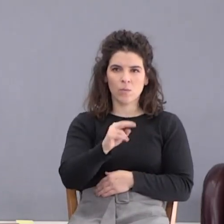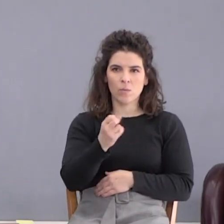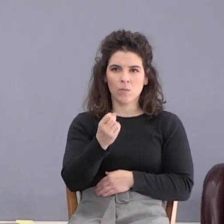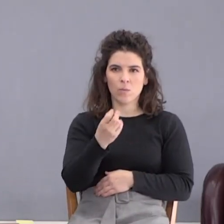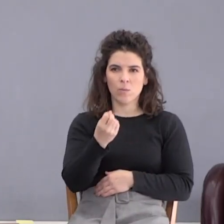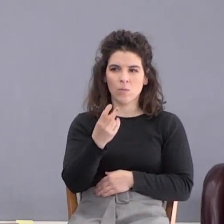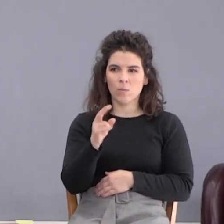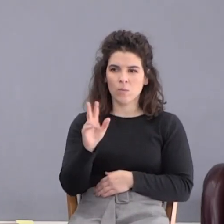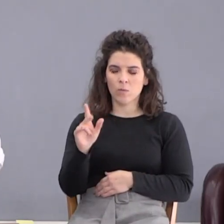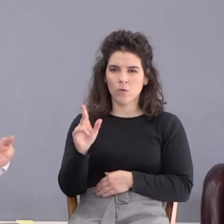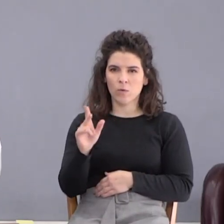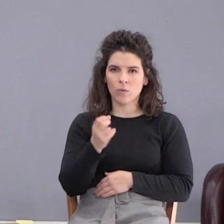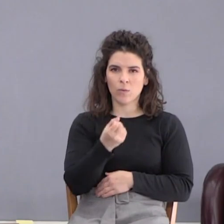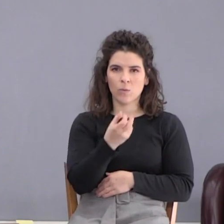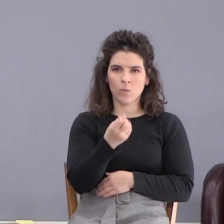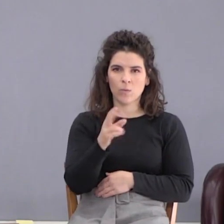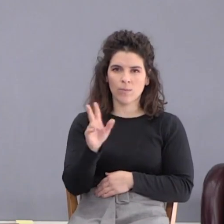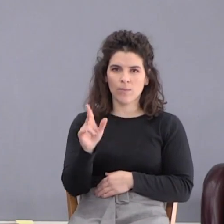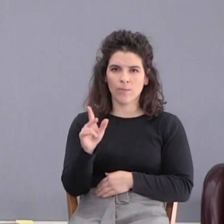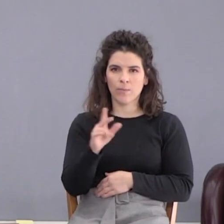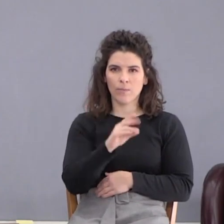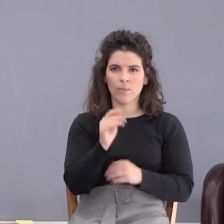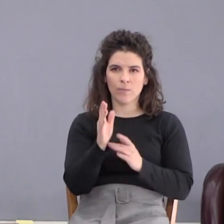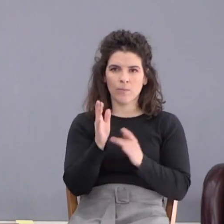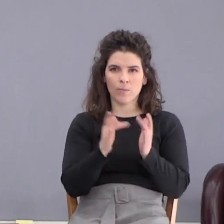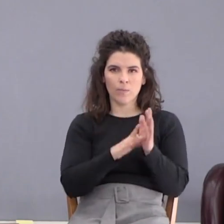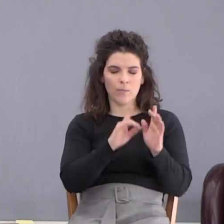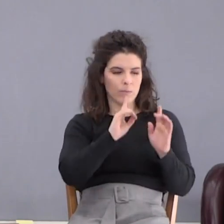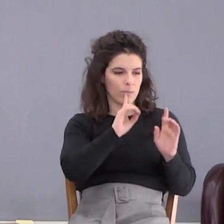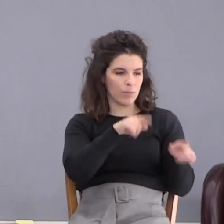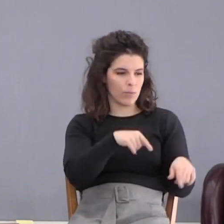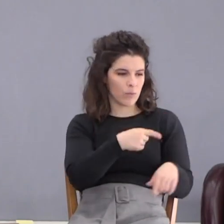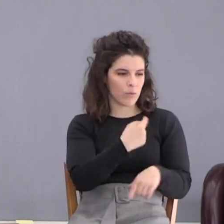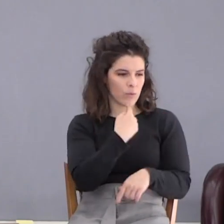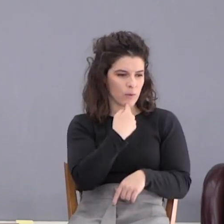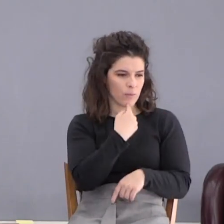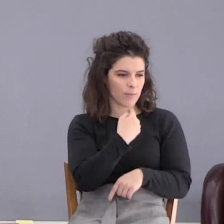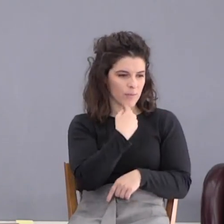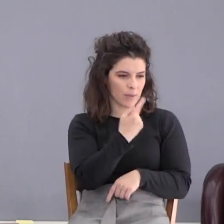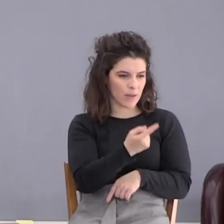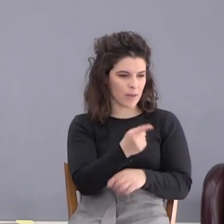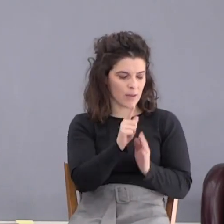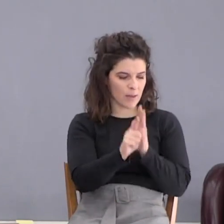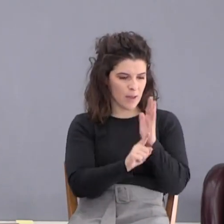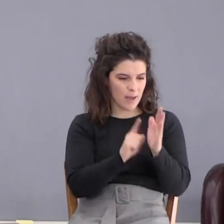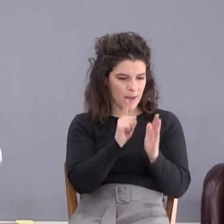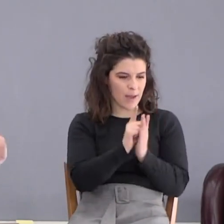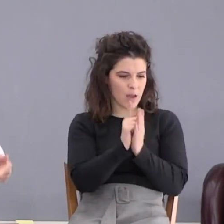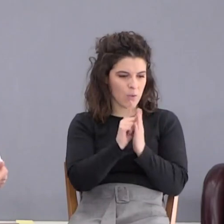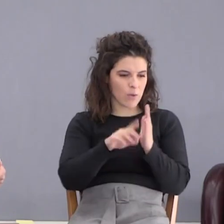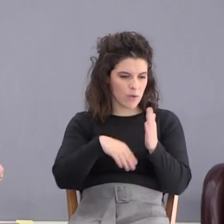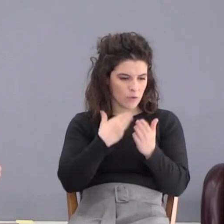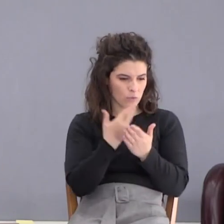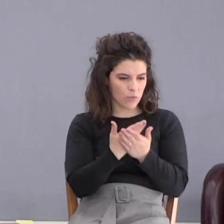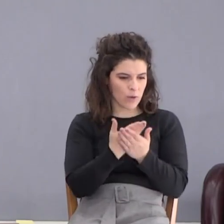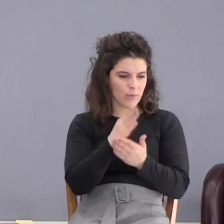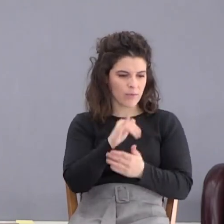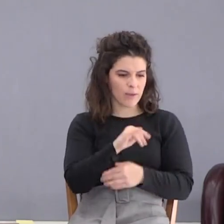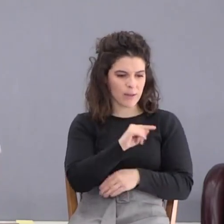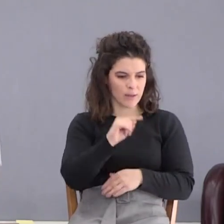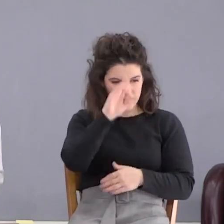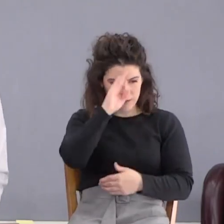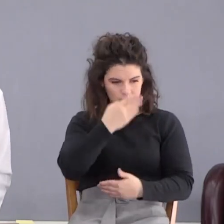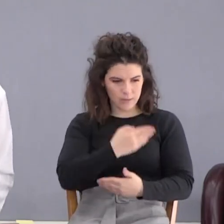12, verse 23. And Jesus answered them, saying, the hour is come that the Son of Man should